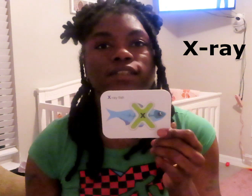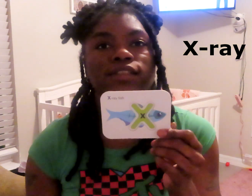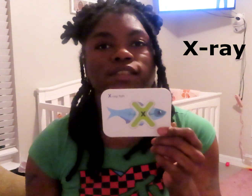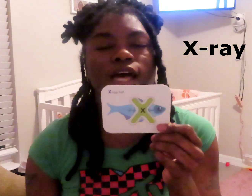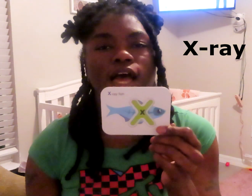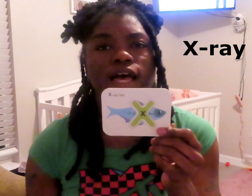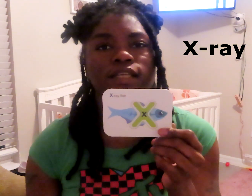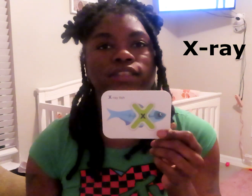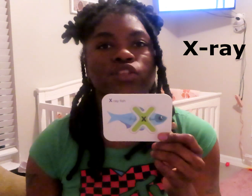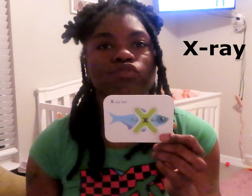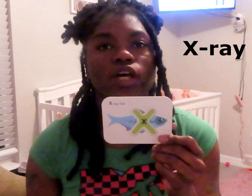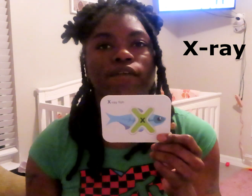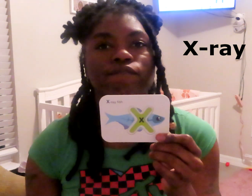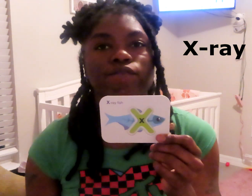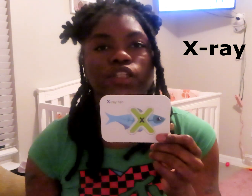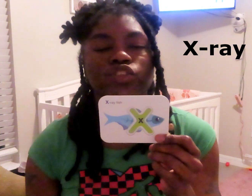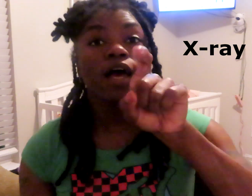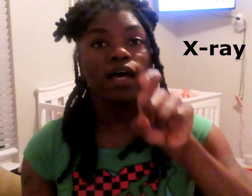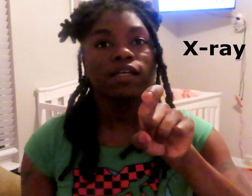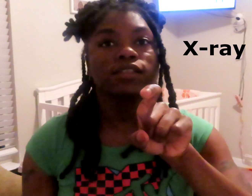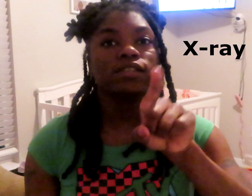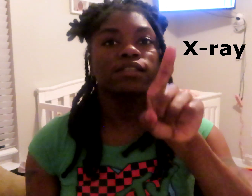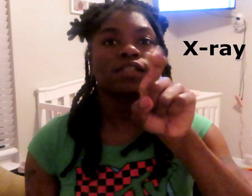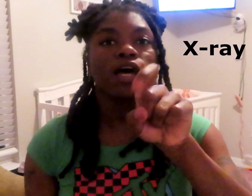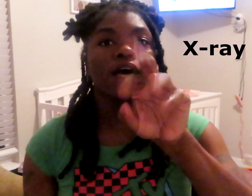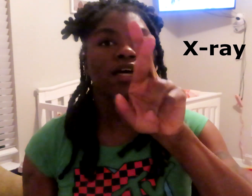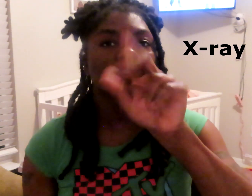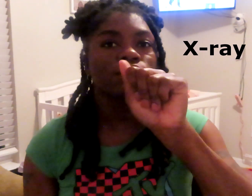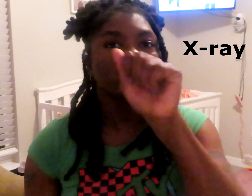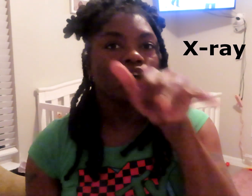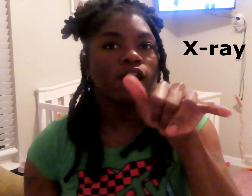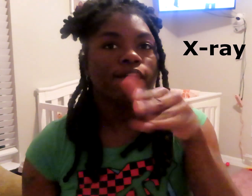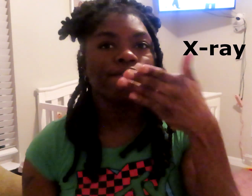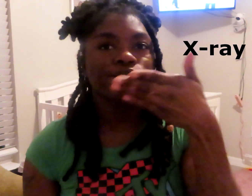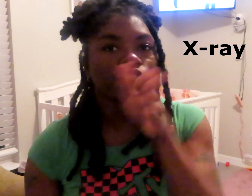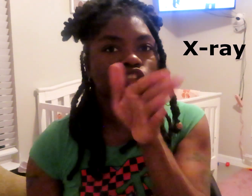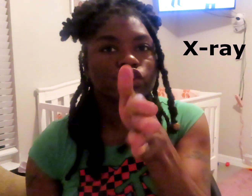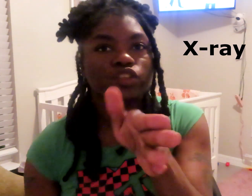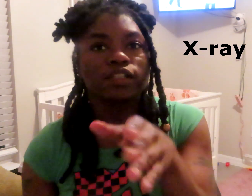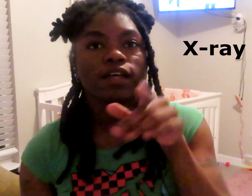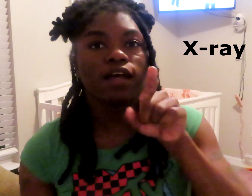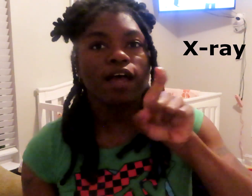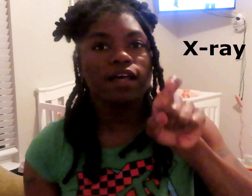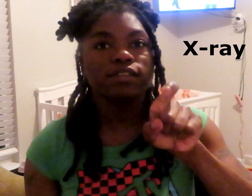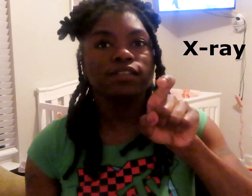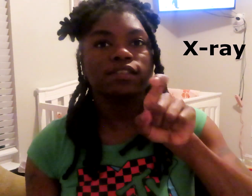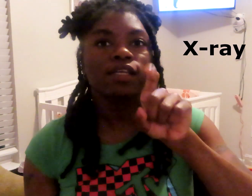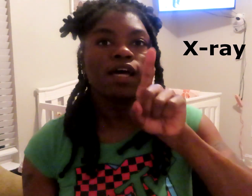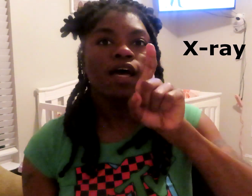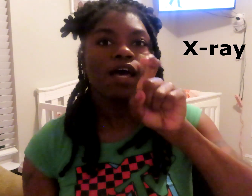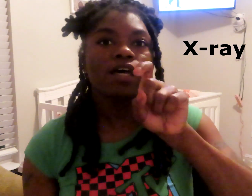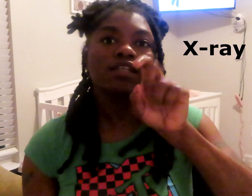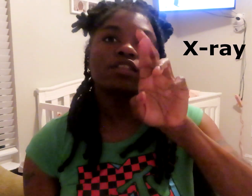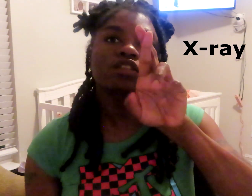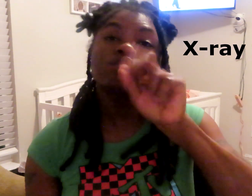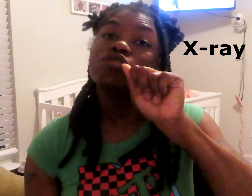X. X-ray fish. X. X-ray fish. X.